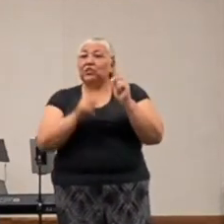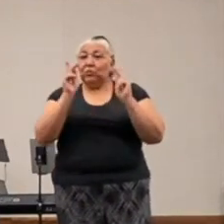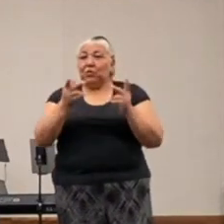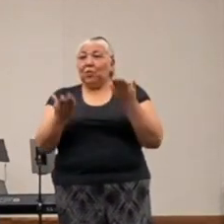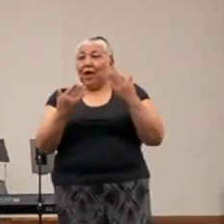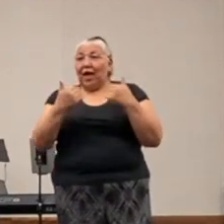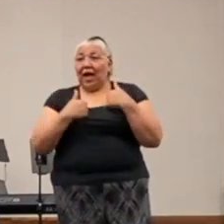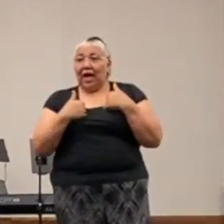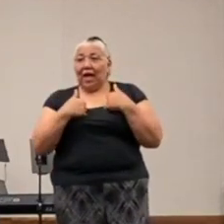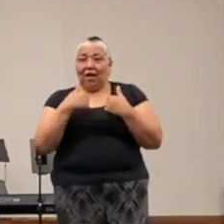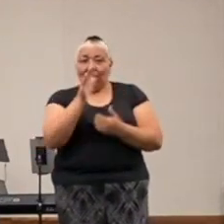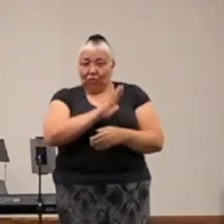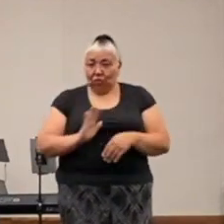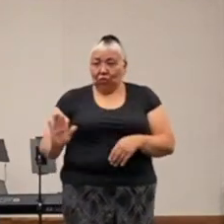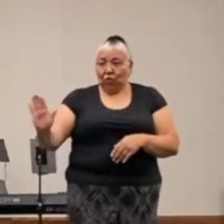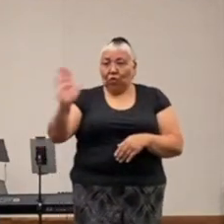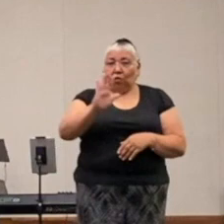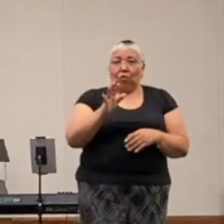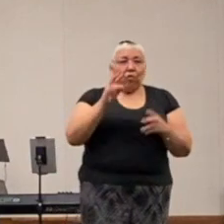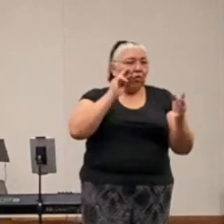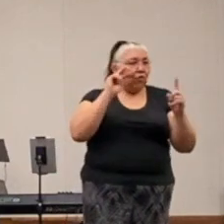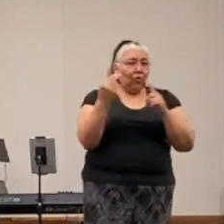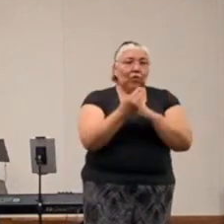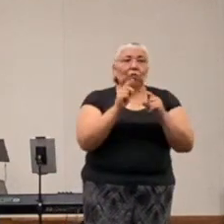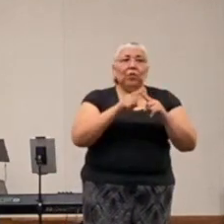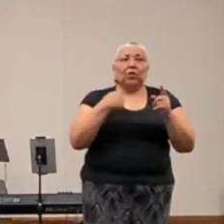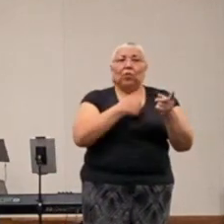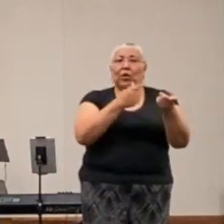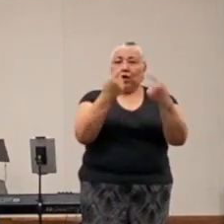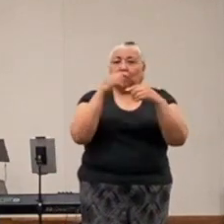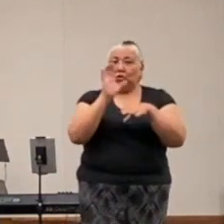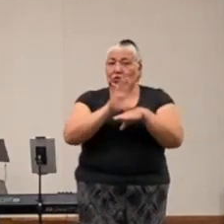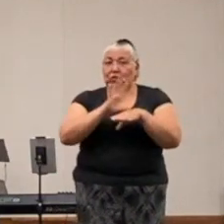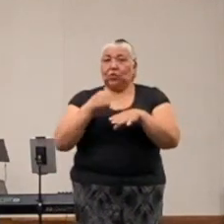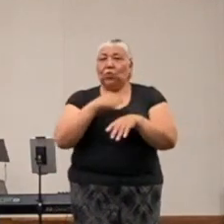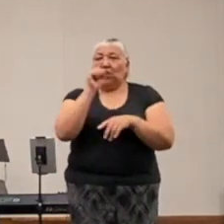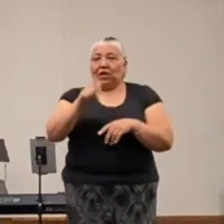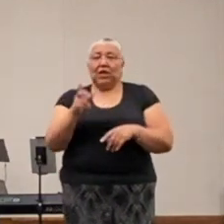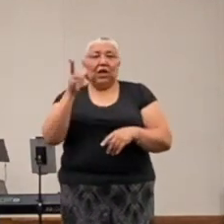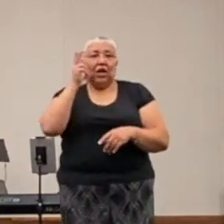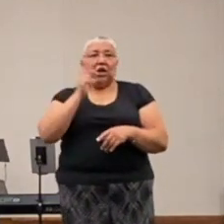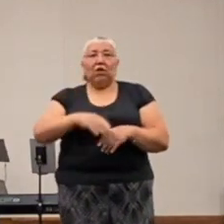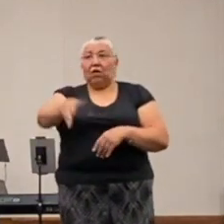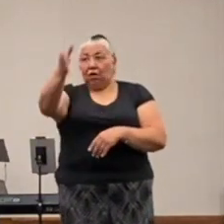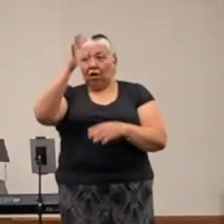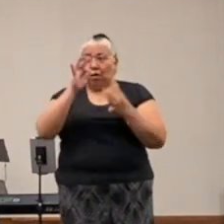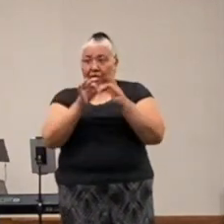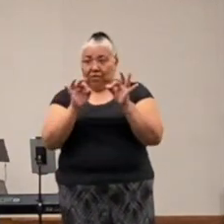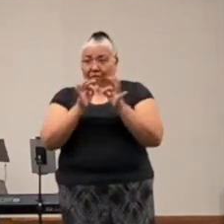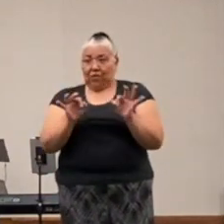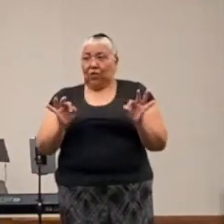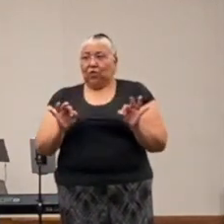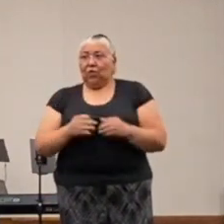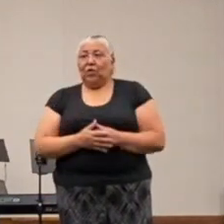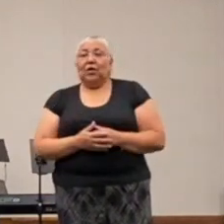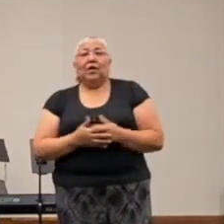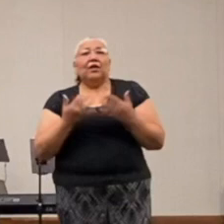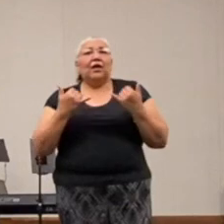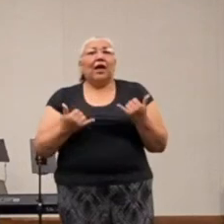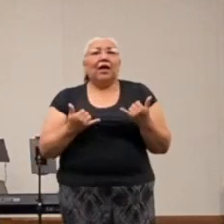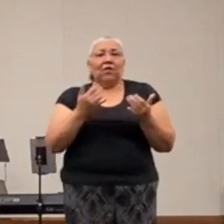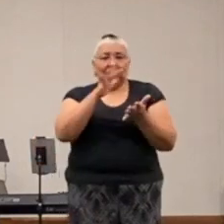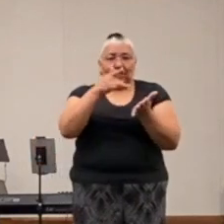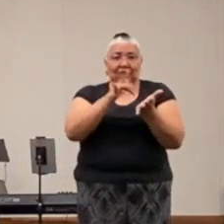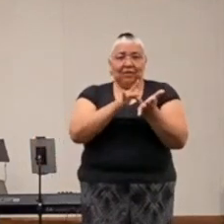have his or her own view. But when we come to church, we need to hear God's view. Right? So the